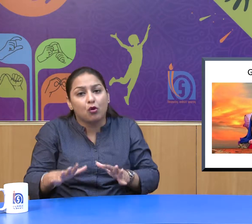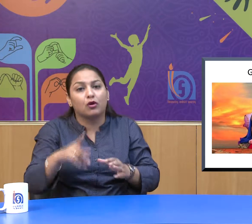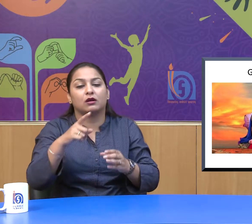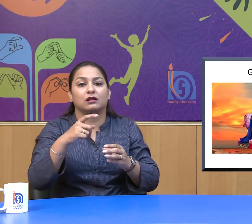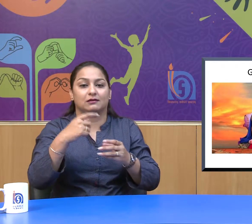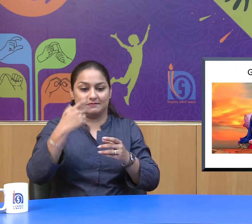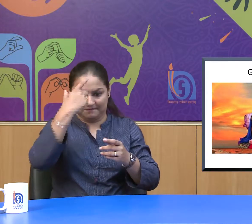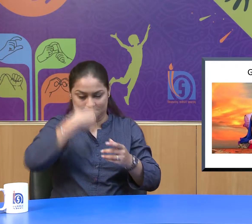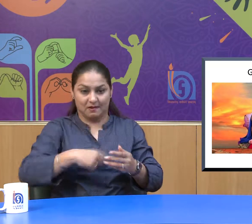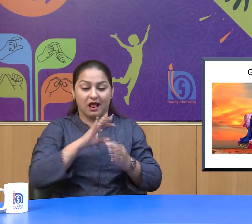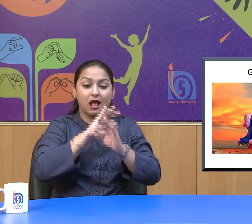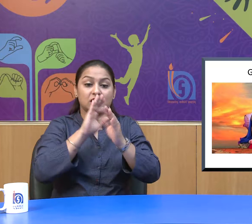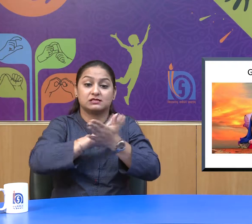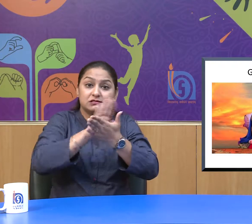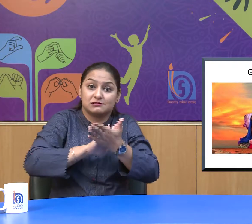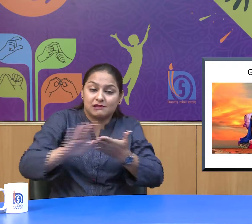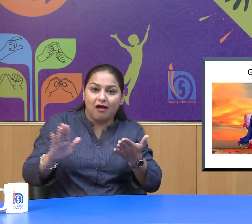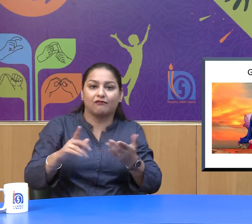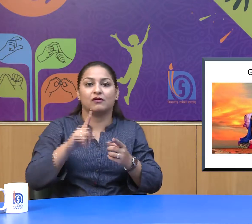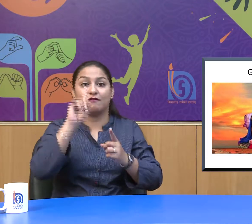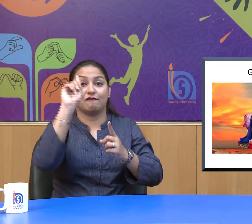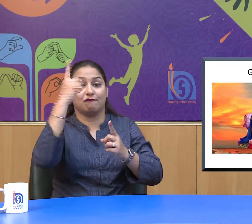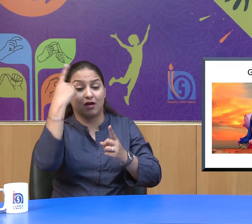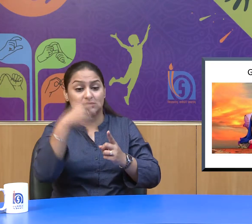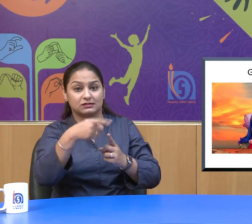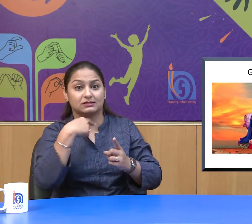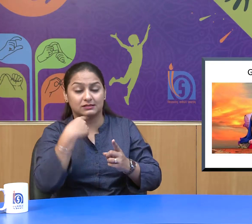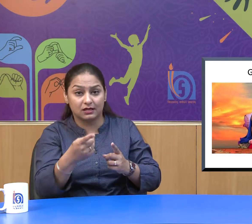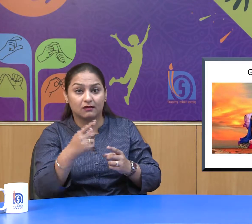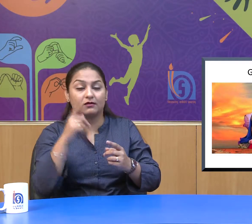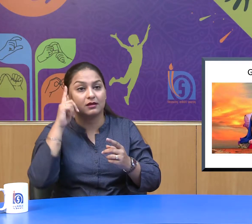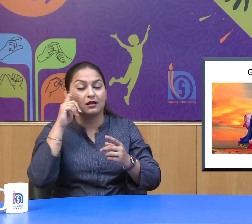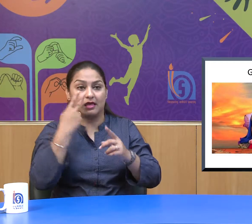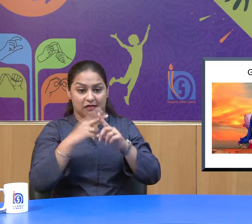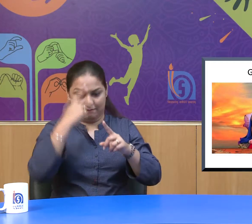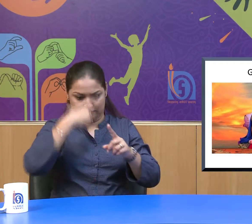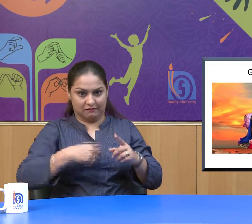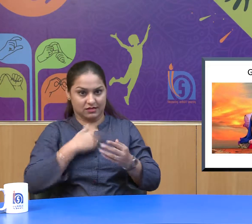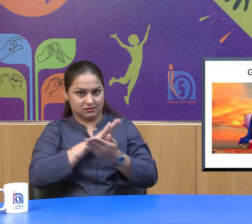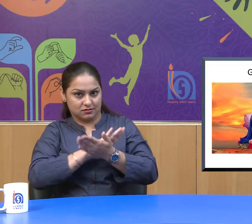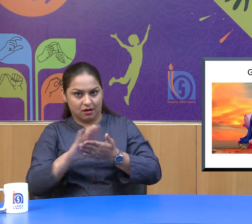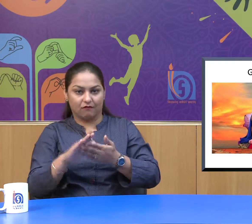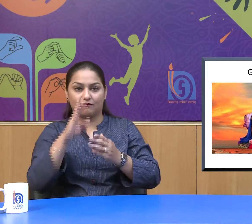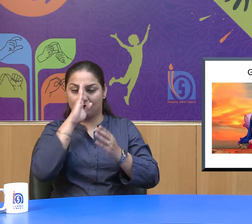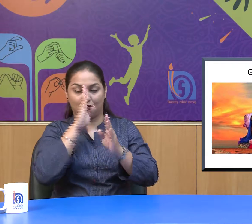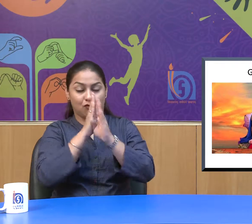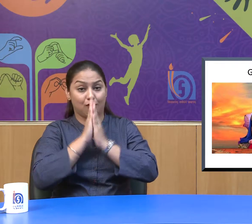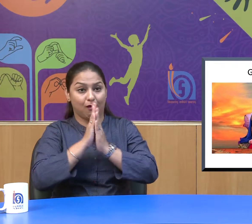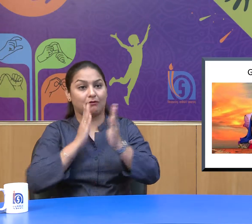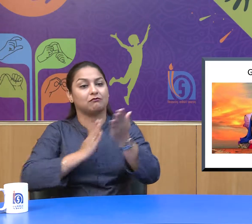conduct as the first condition of approaching God. He believed that